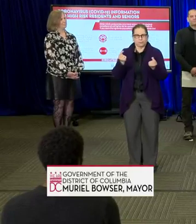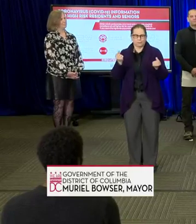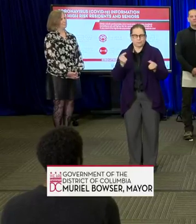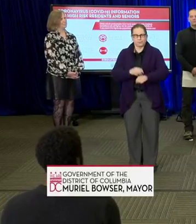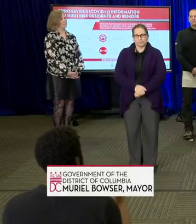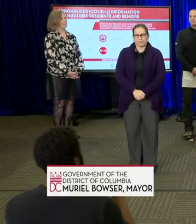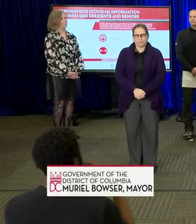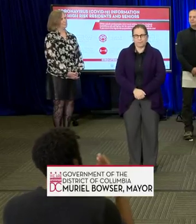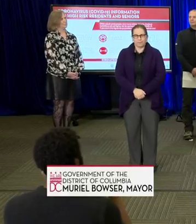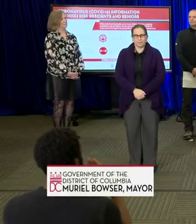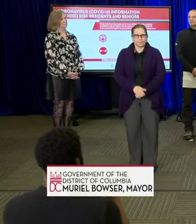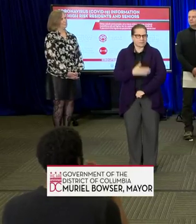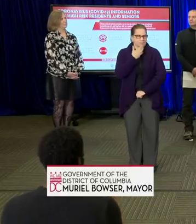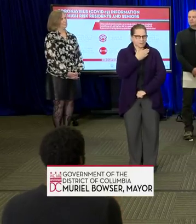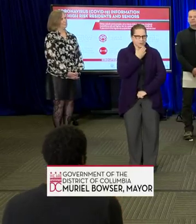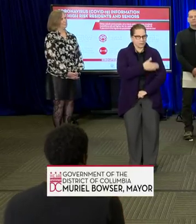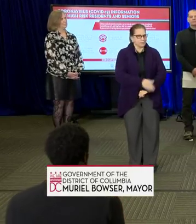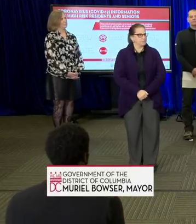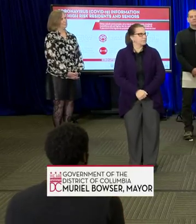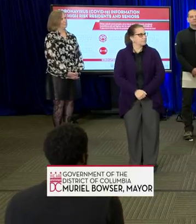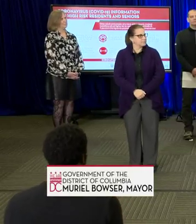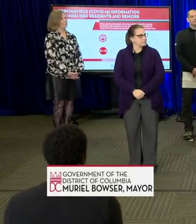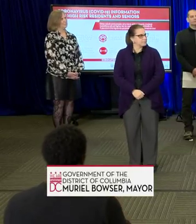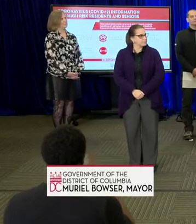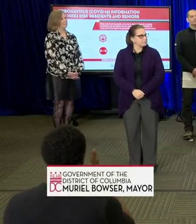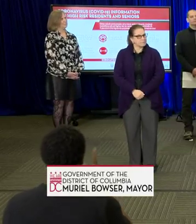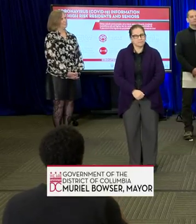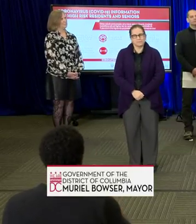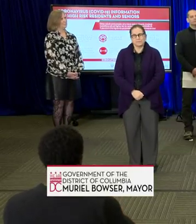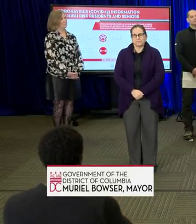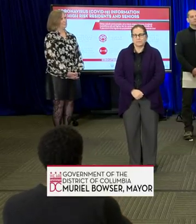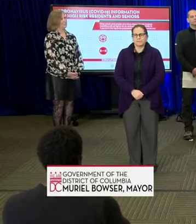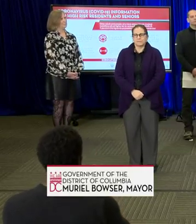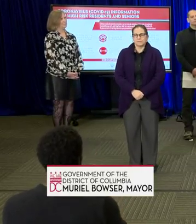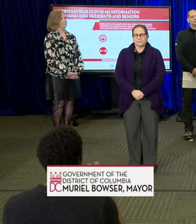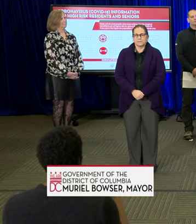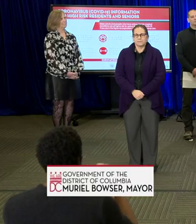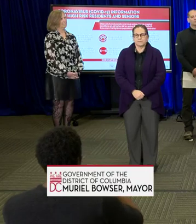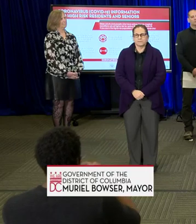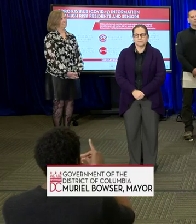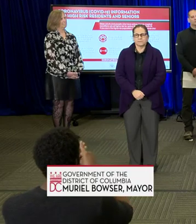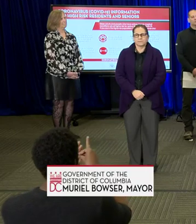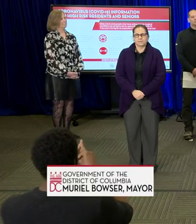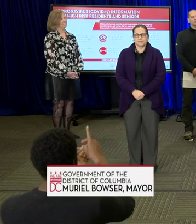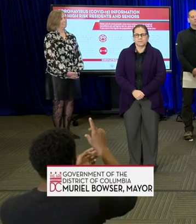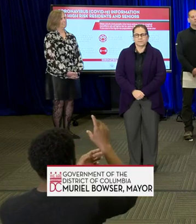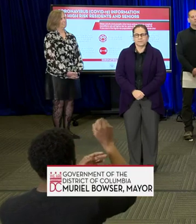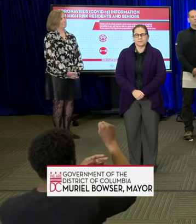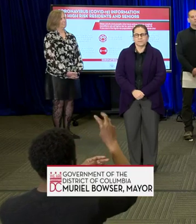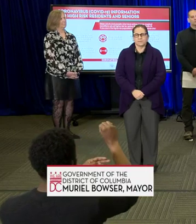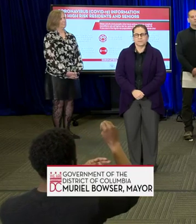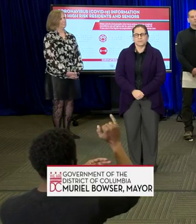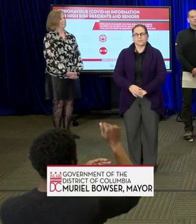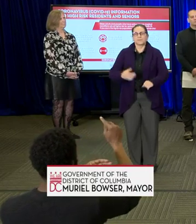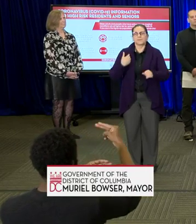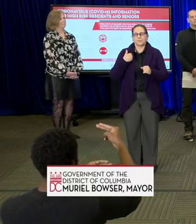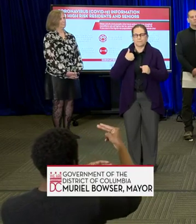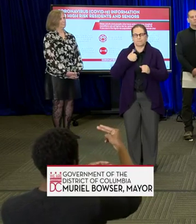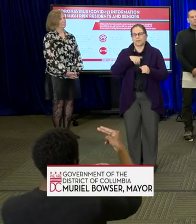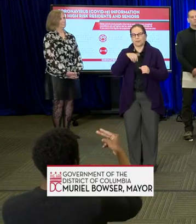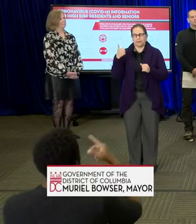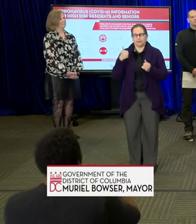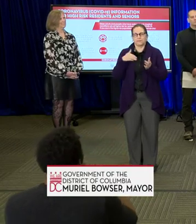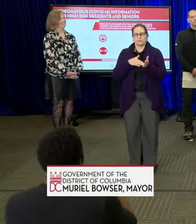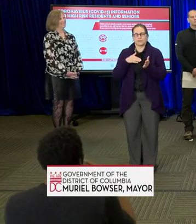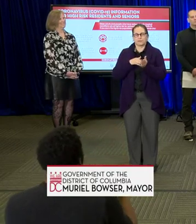Thank you. And I would like to note that we are also joined by Dr. Jennifer Smith from the district's Public Health Lab